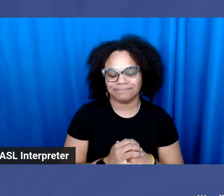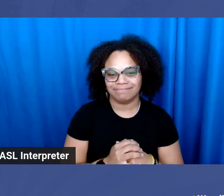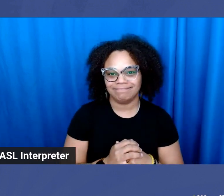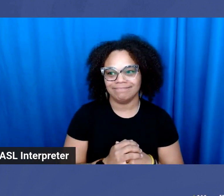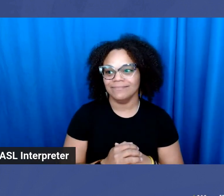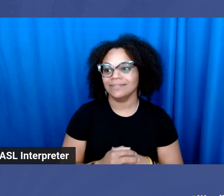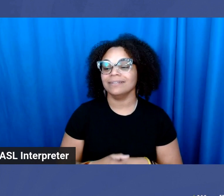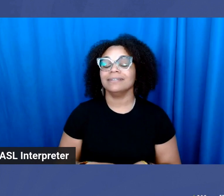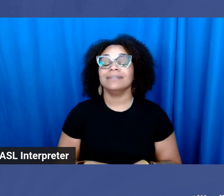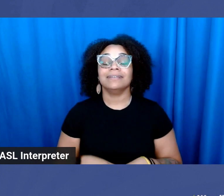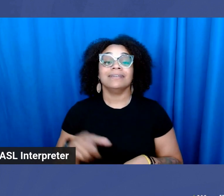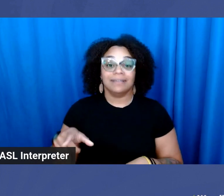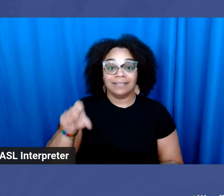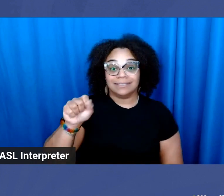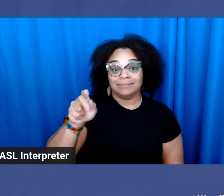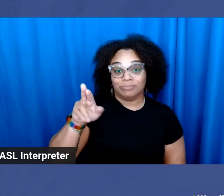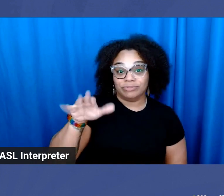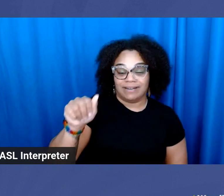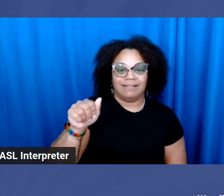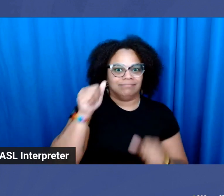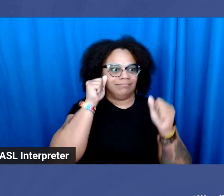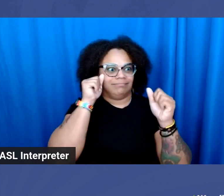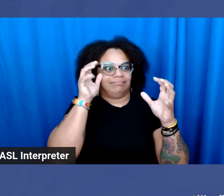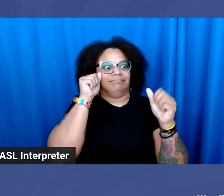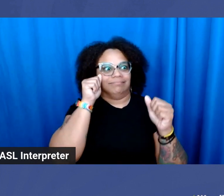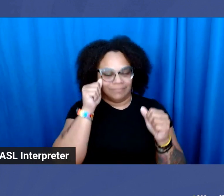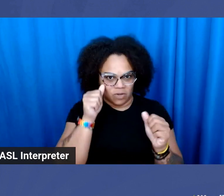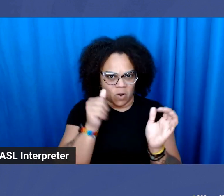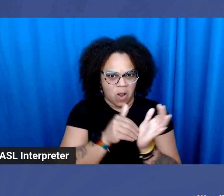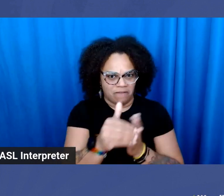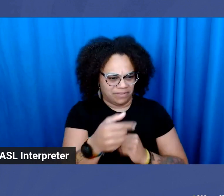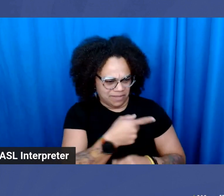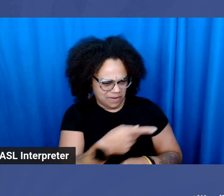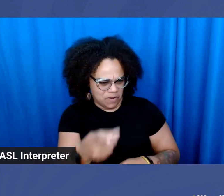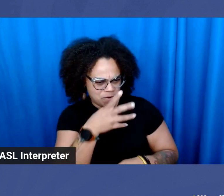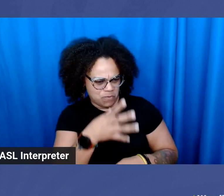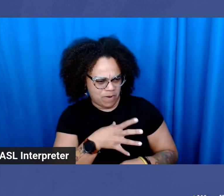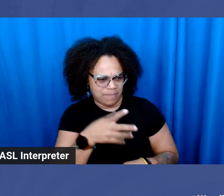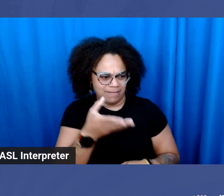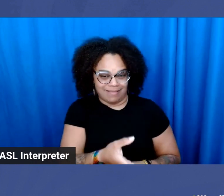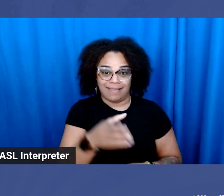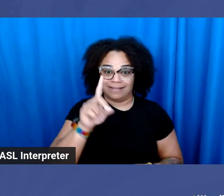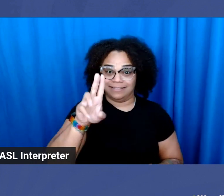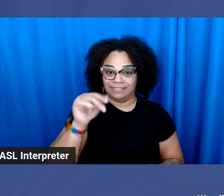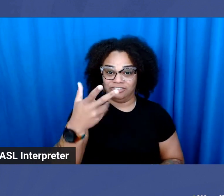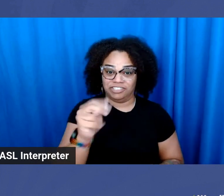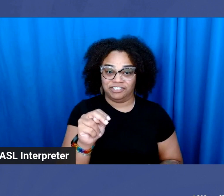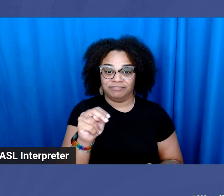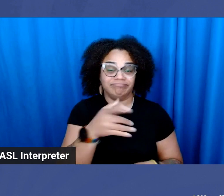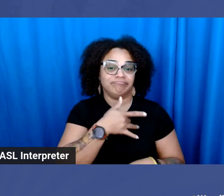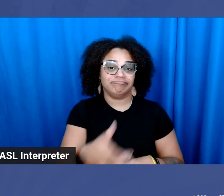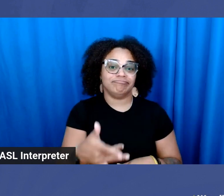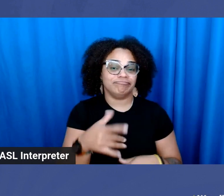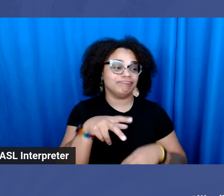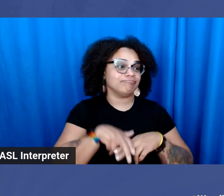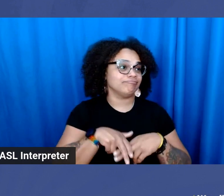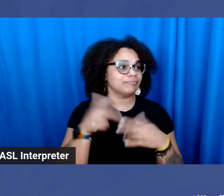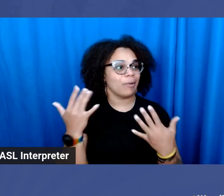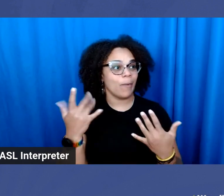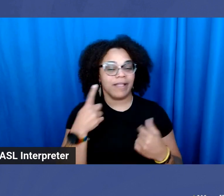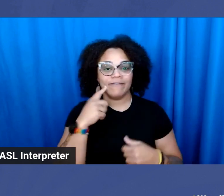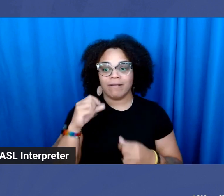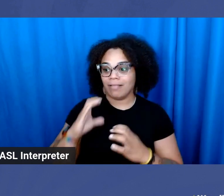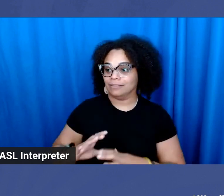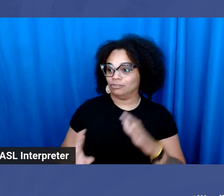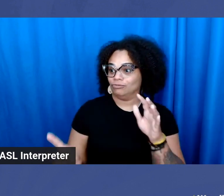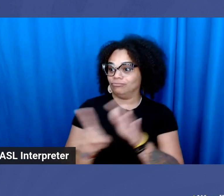Sabrina was surprised that most of the time the women at the dungeon sat around waiting for clients to arrive. The world of women sitting